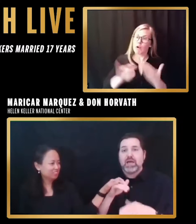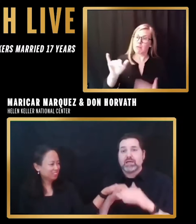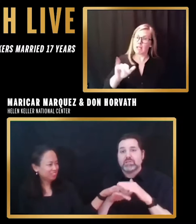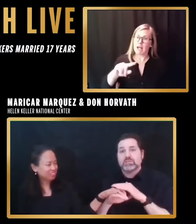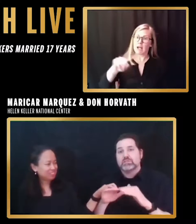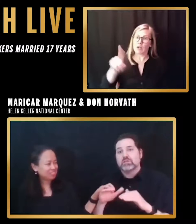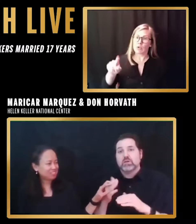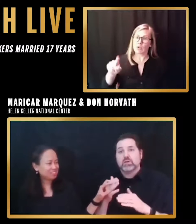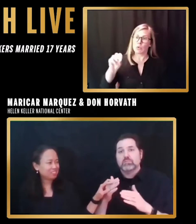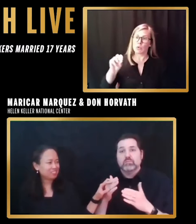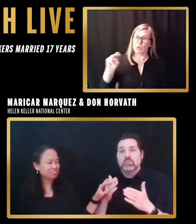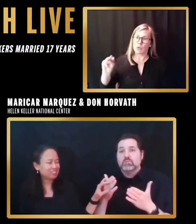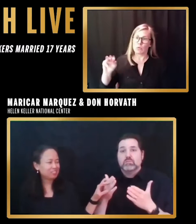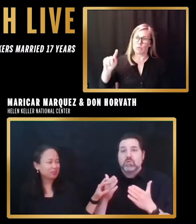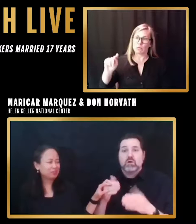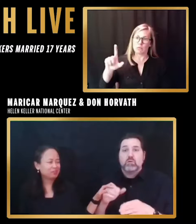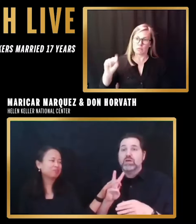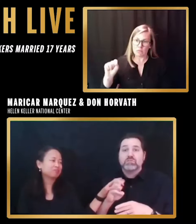to access